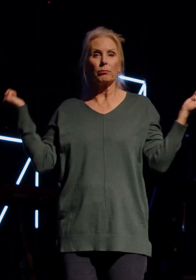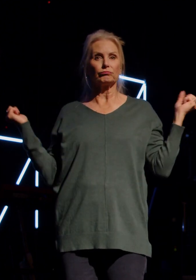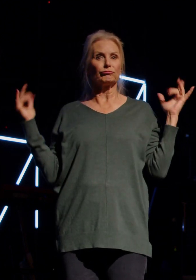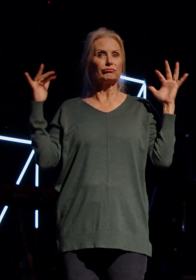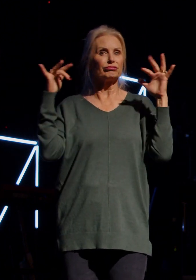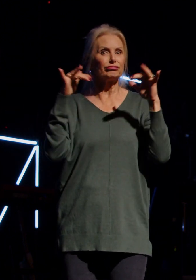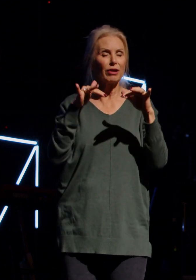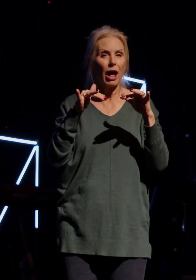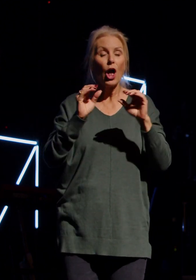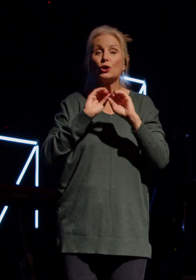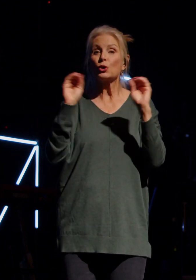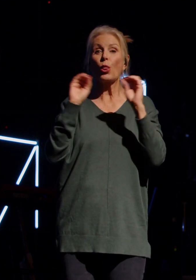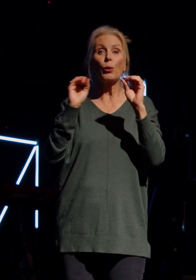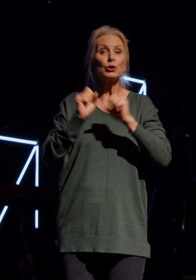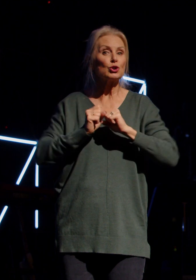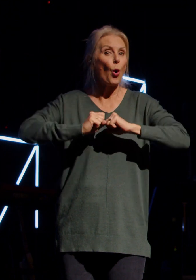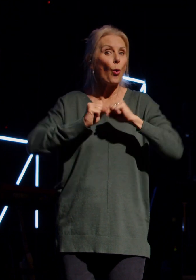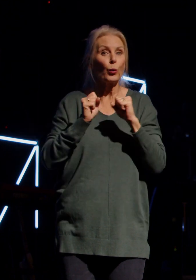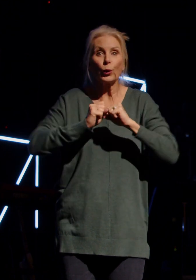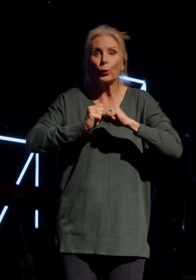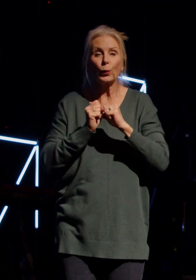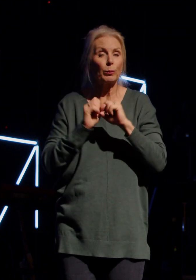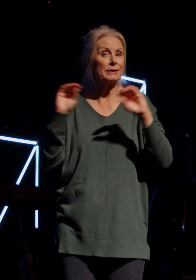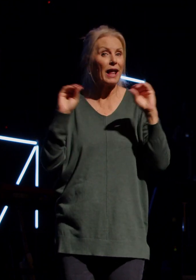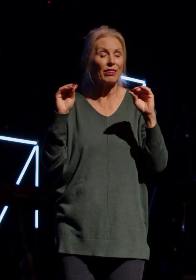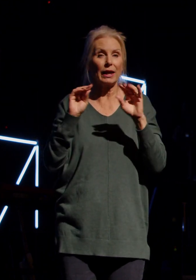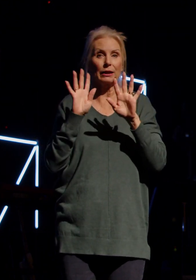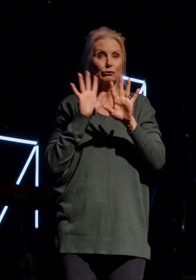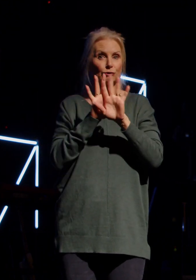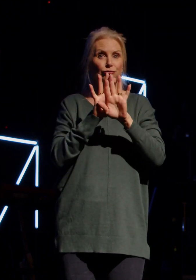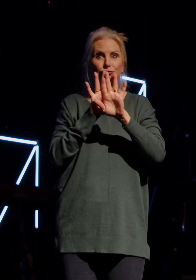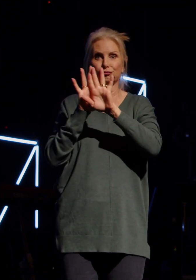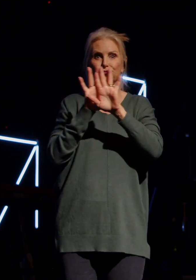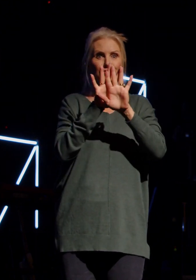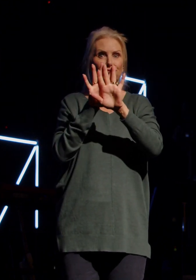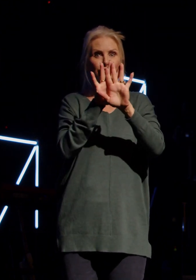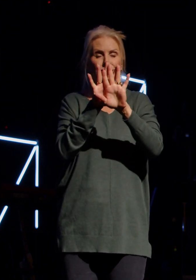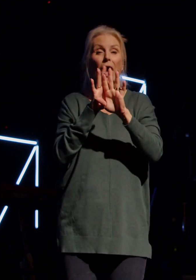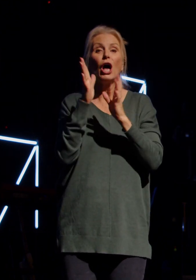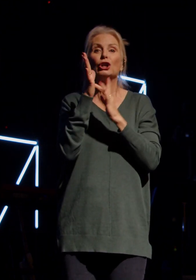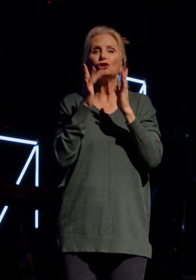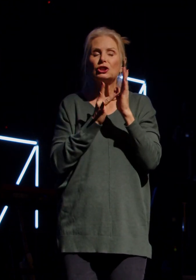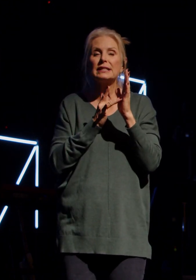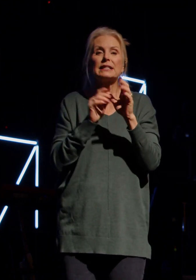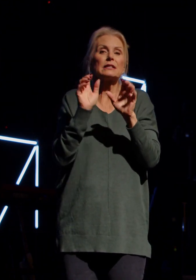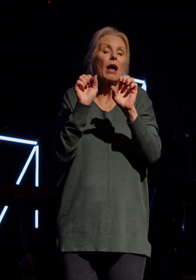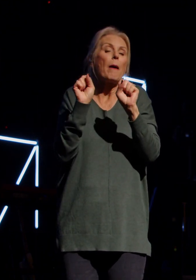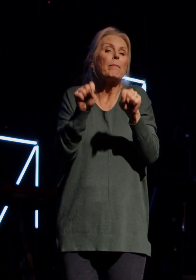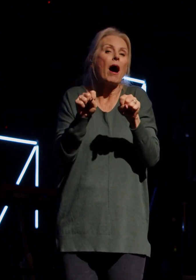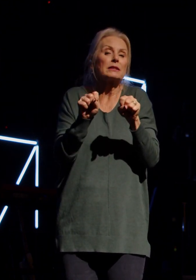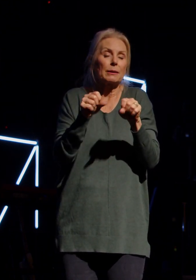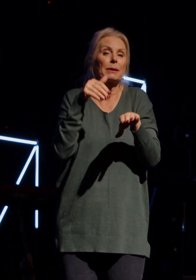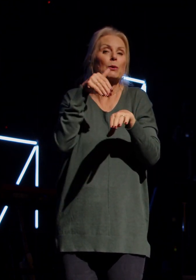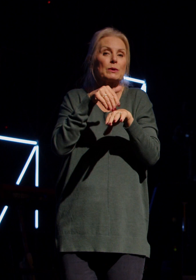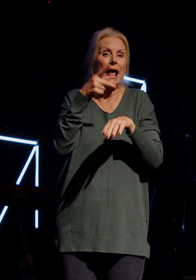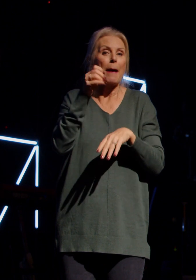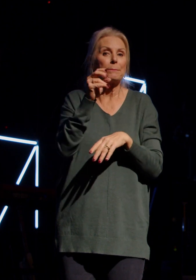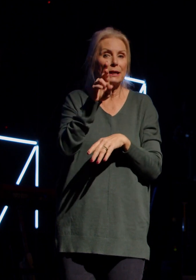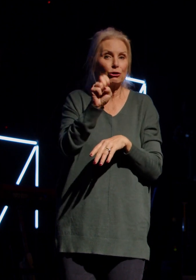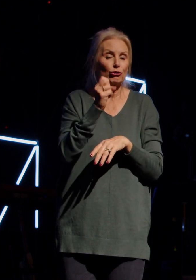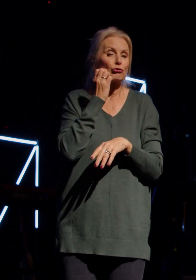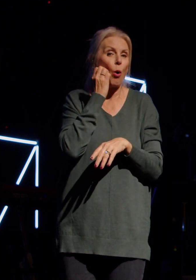was no room for them, even outside the door. Now, scholars say that Jesus was possibly at Peter's